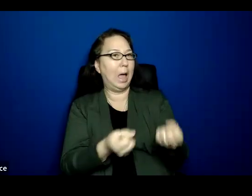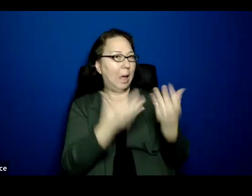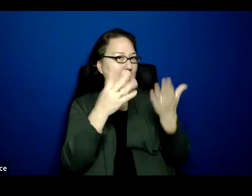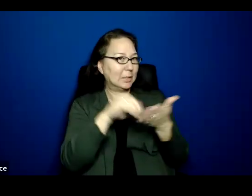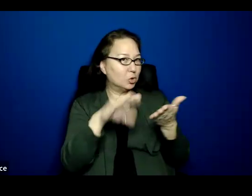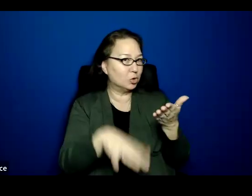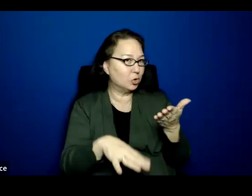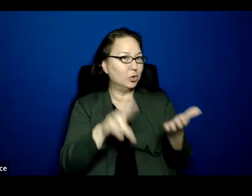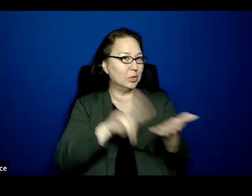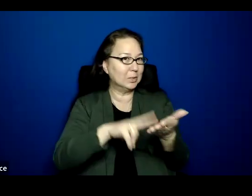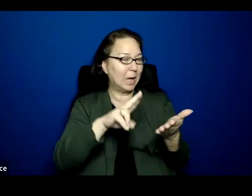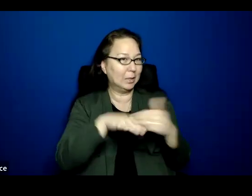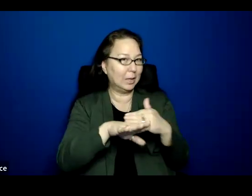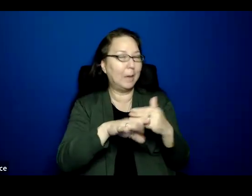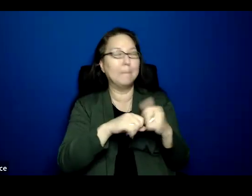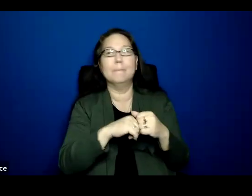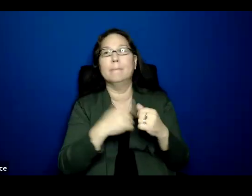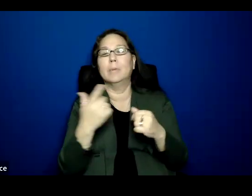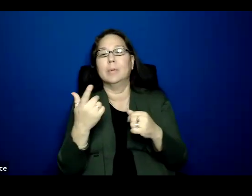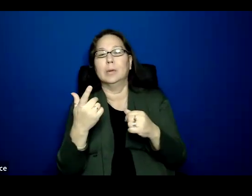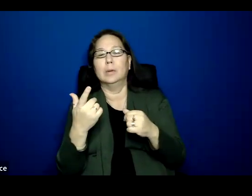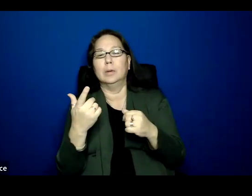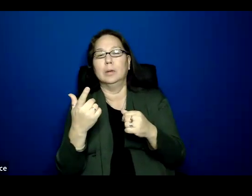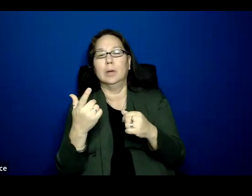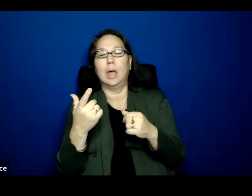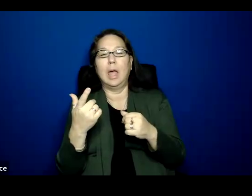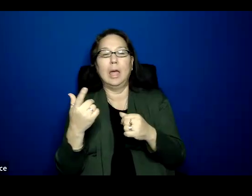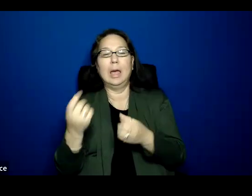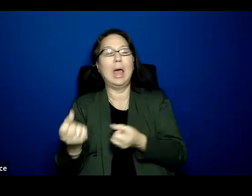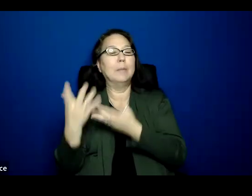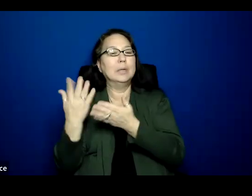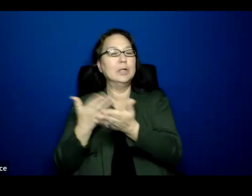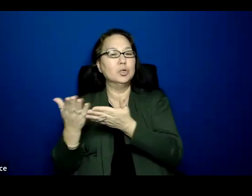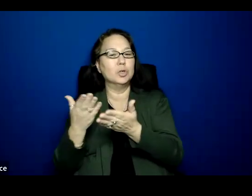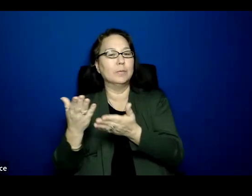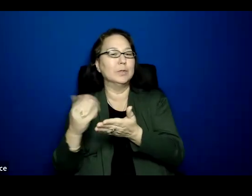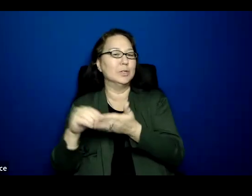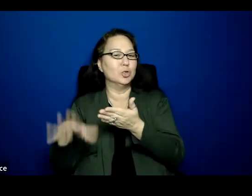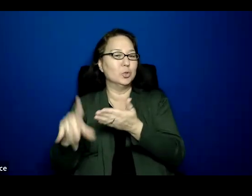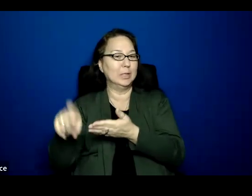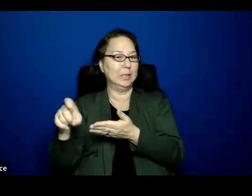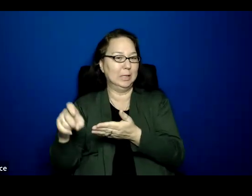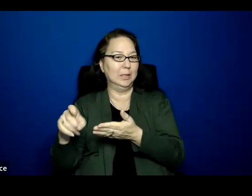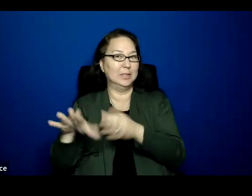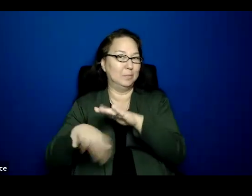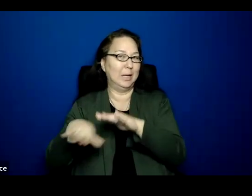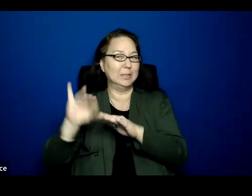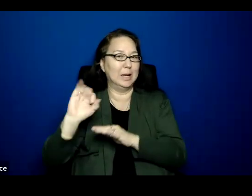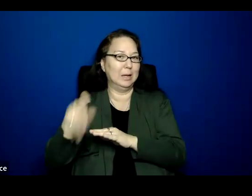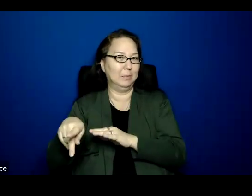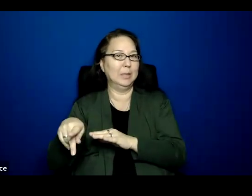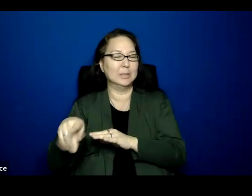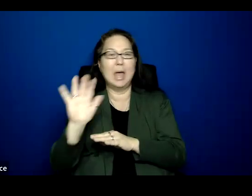the amount of services that our students' needs have based on those IEPs. So we continue to look at that as a